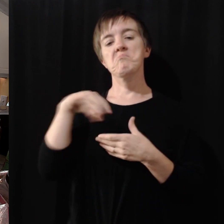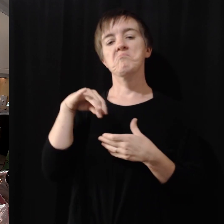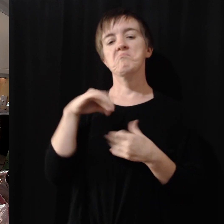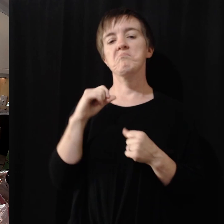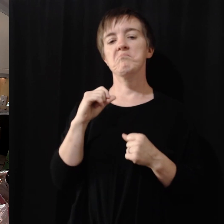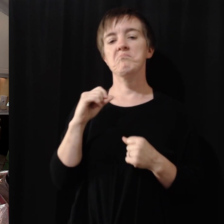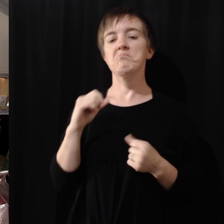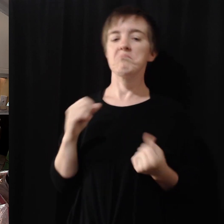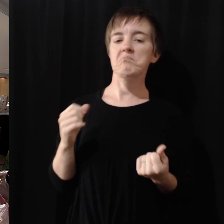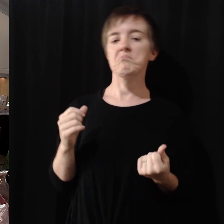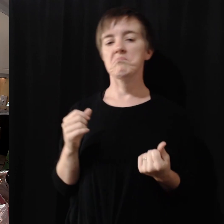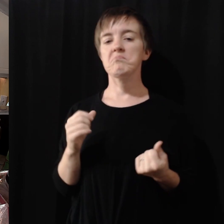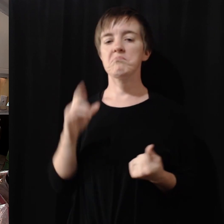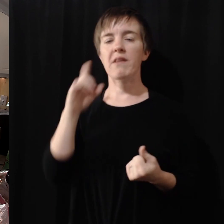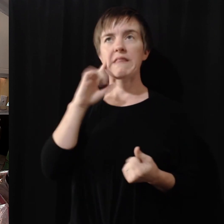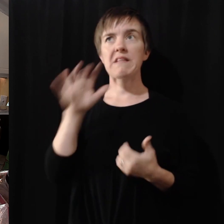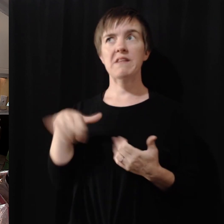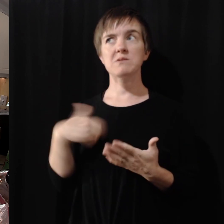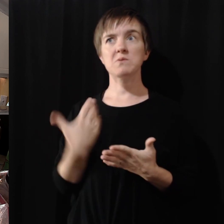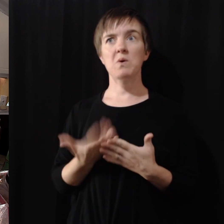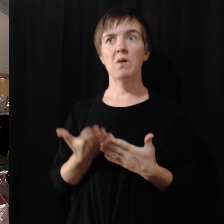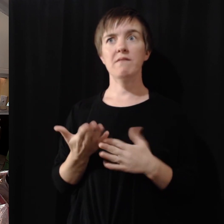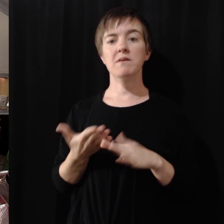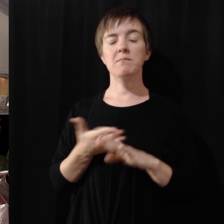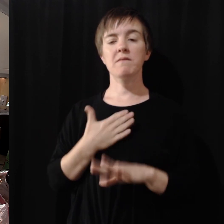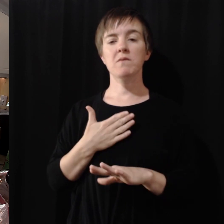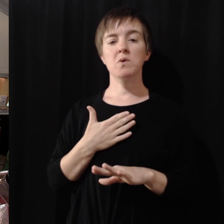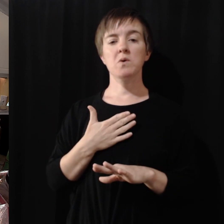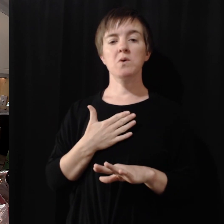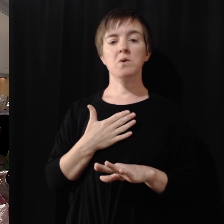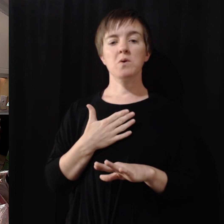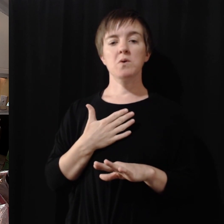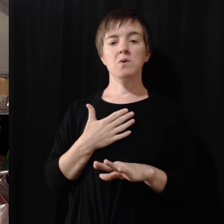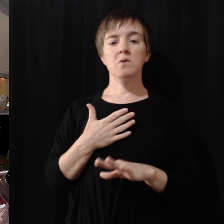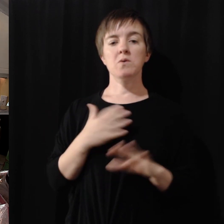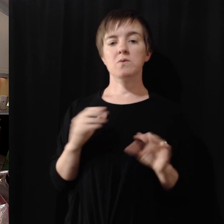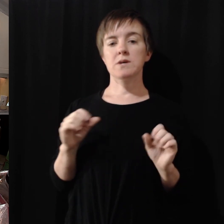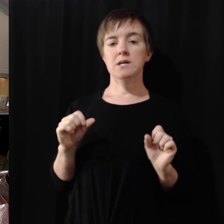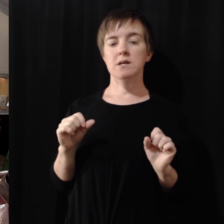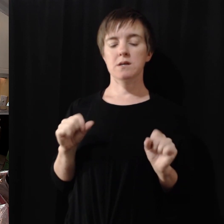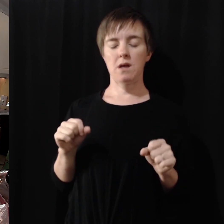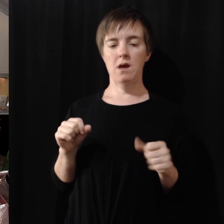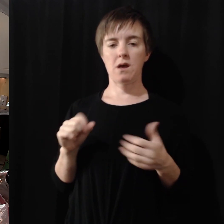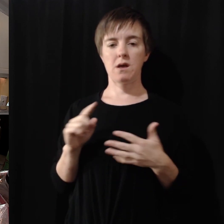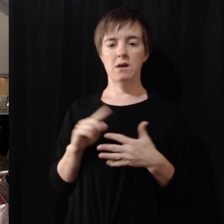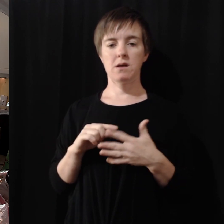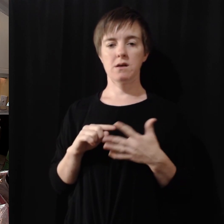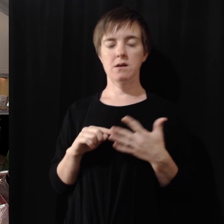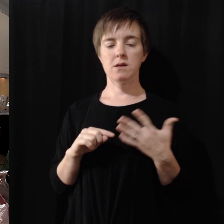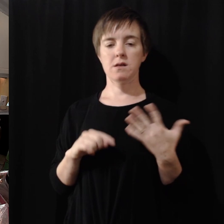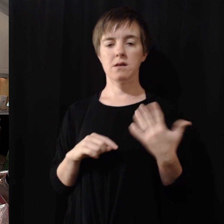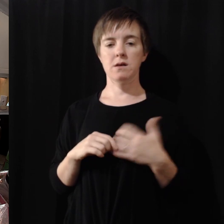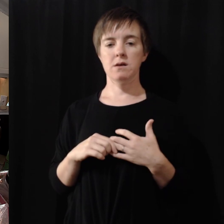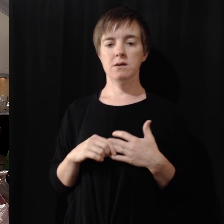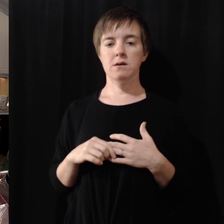Let's see, I think that's just about all of it before we get to